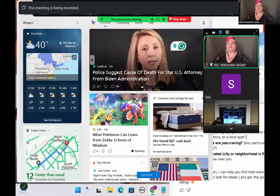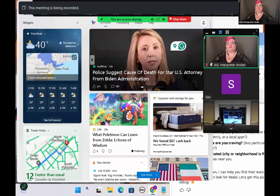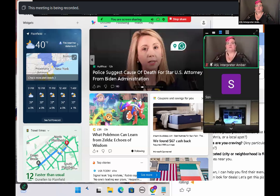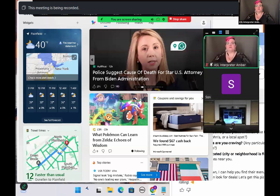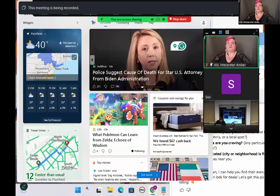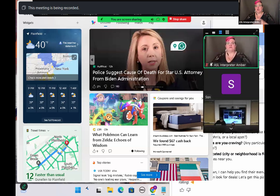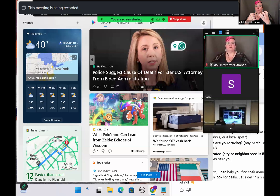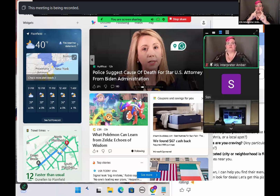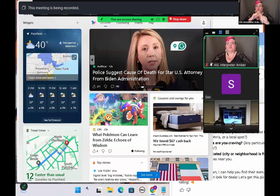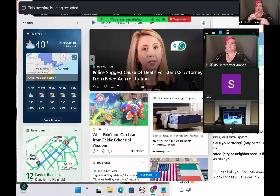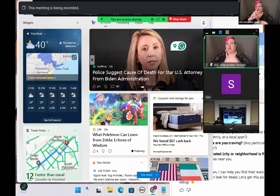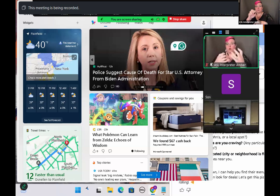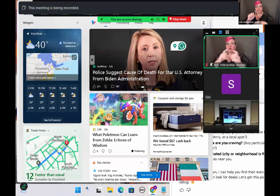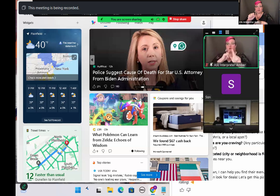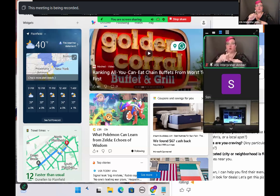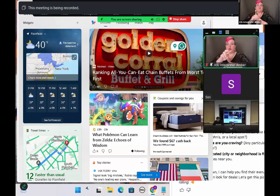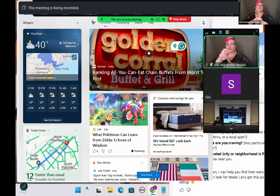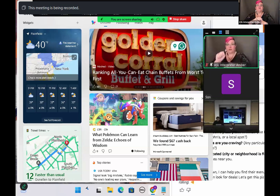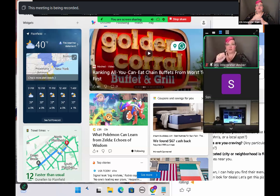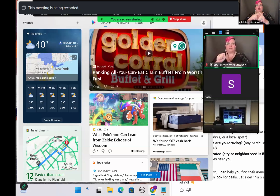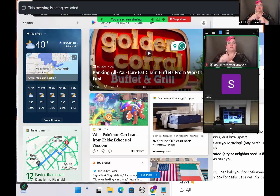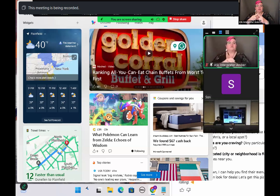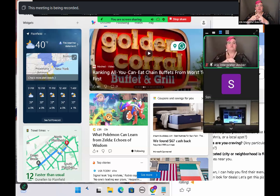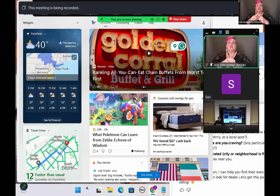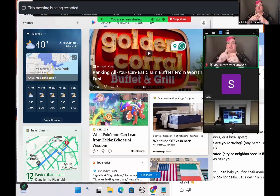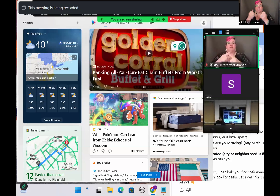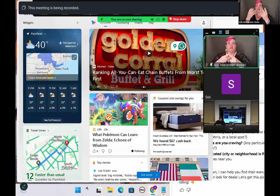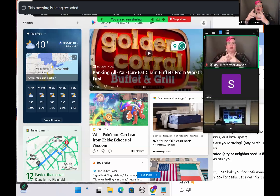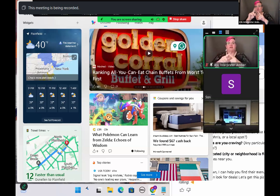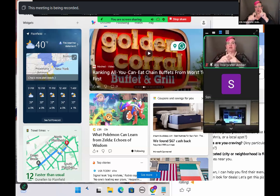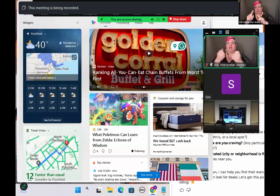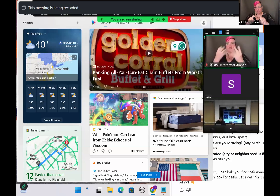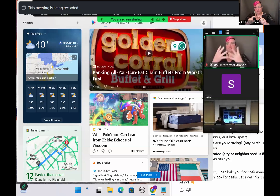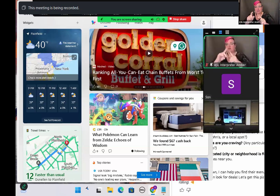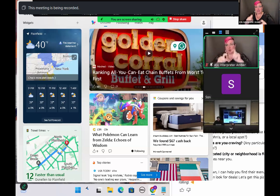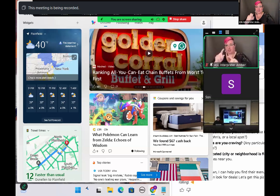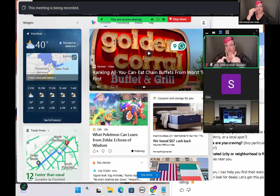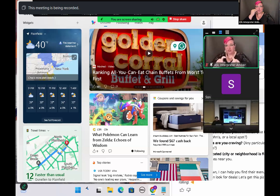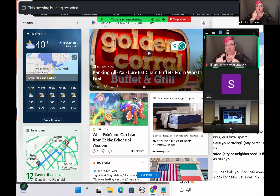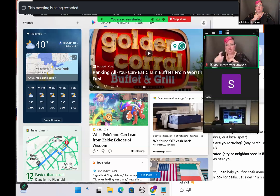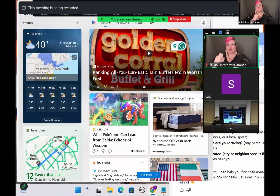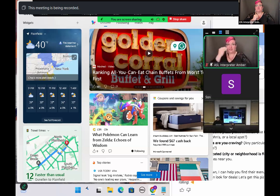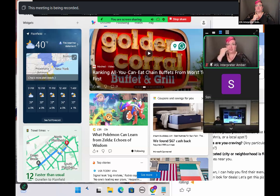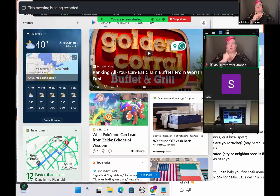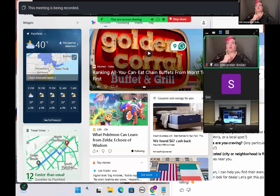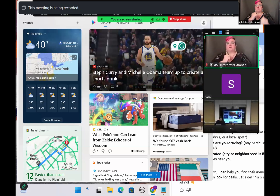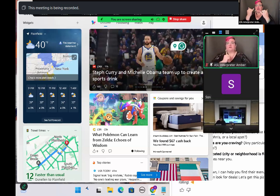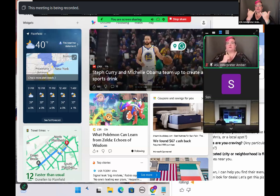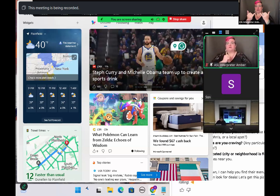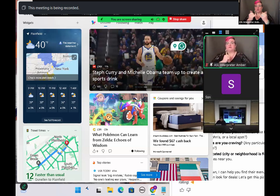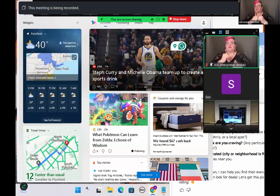I'd like to order a pizza. From It Miguel gave a 19. whole bunch of questions that it Soup, one needs list to of free- know. Now that's